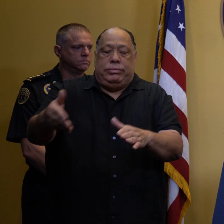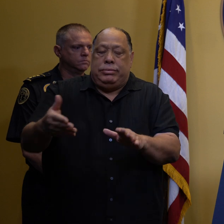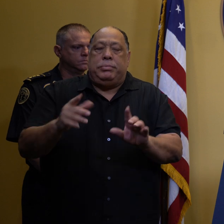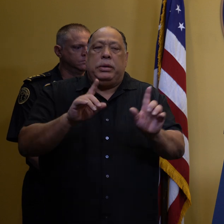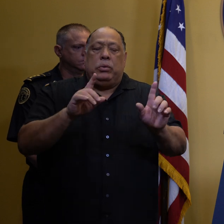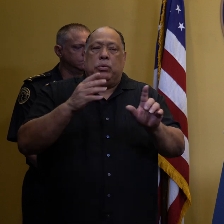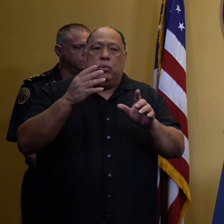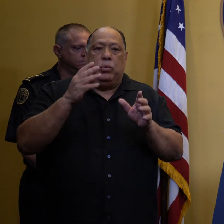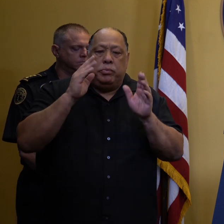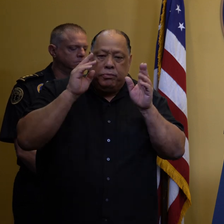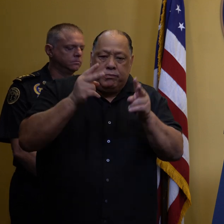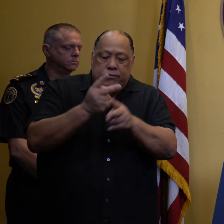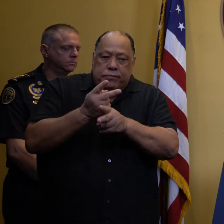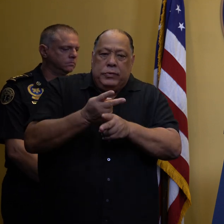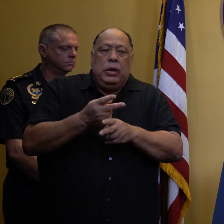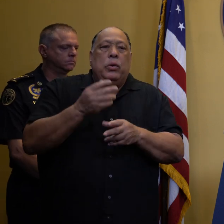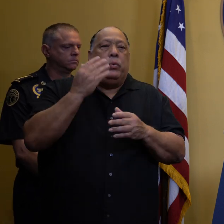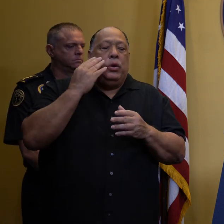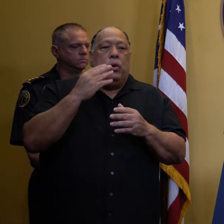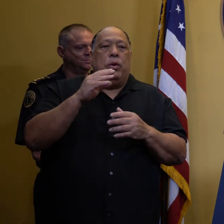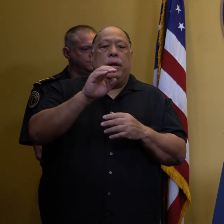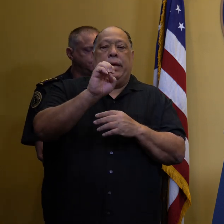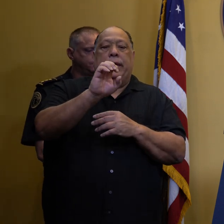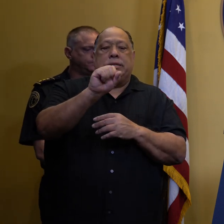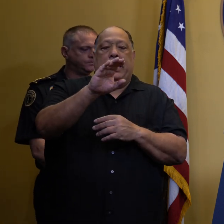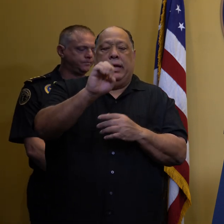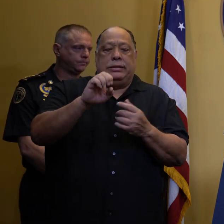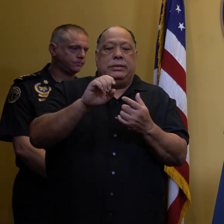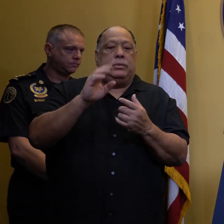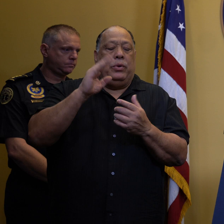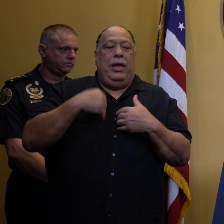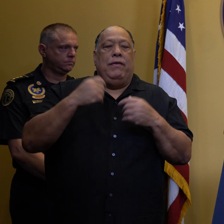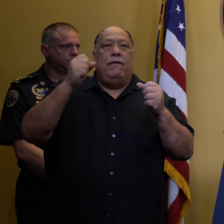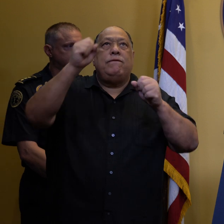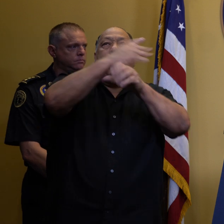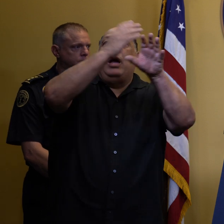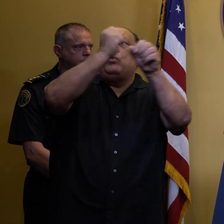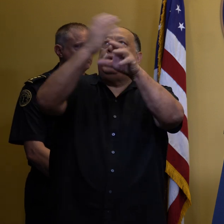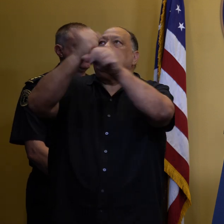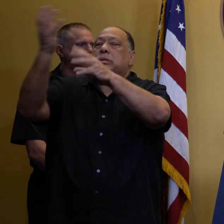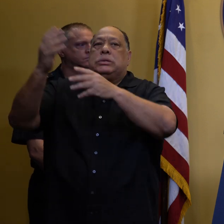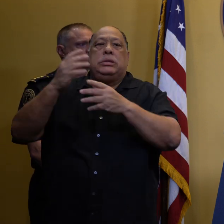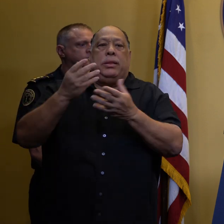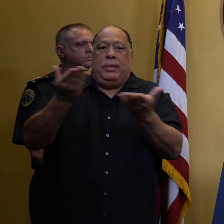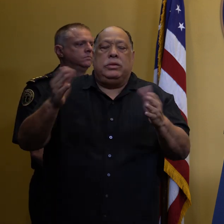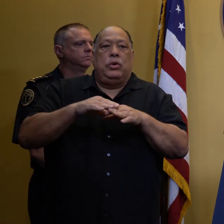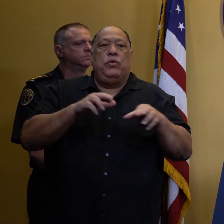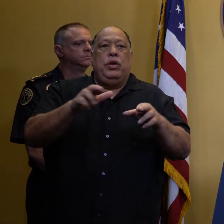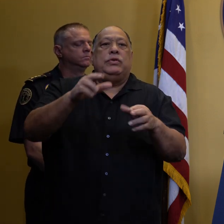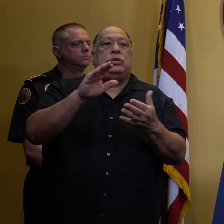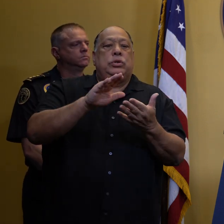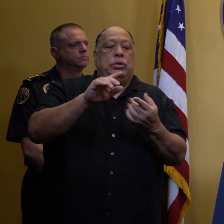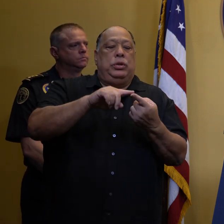for Essence and the July 4th, and we know there's fireworks and a lot of things going down on the river. So both the Port of New Orleans and the Coast Guard